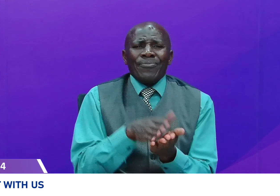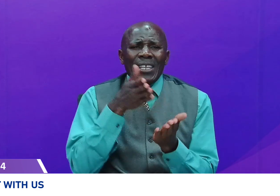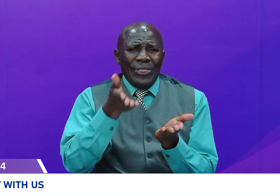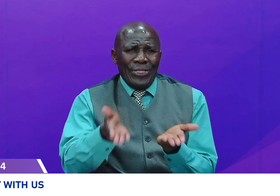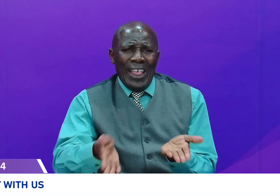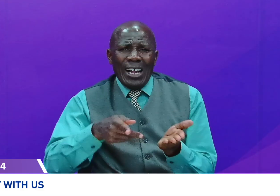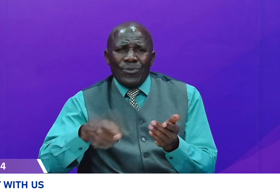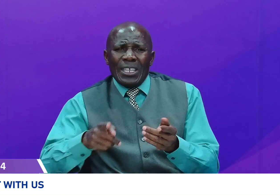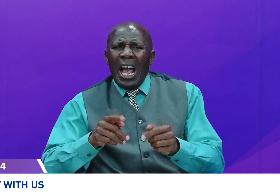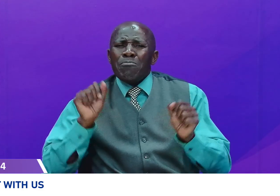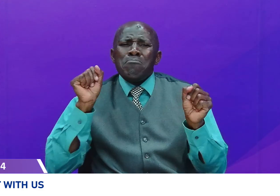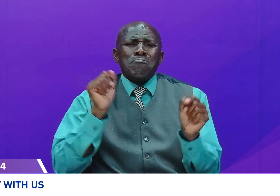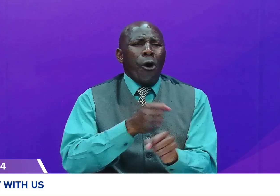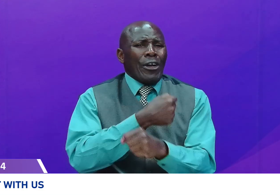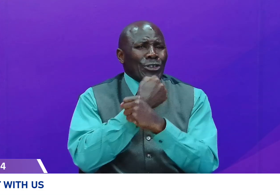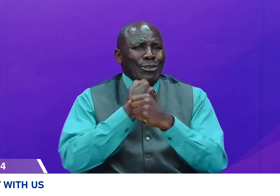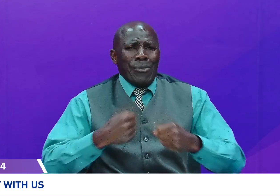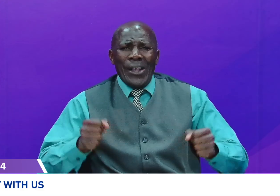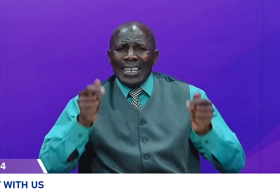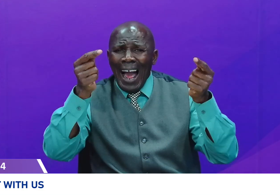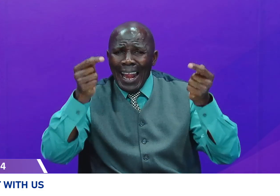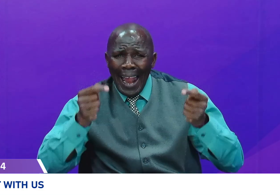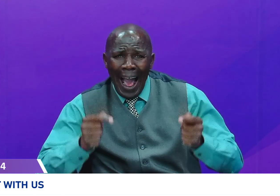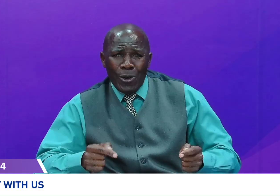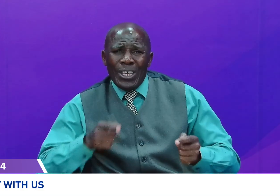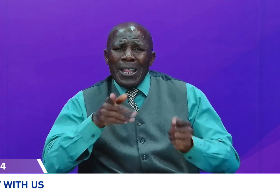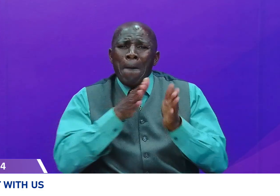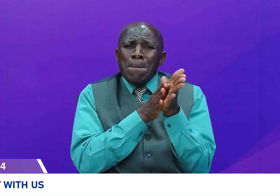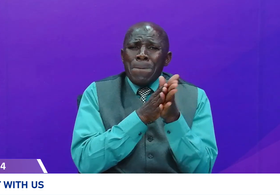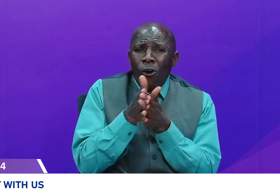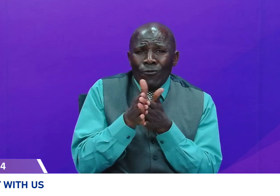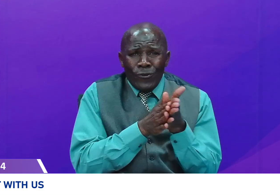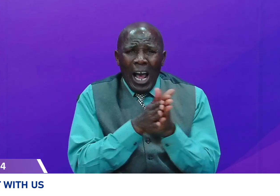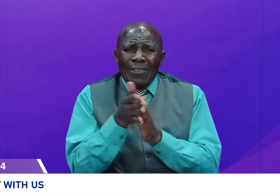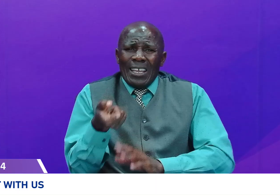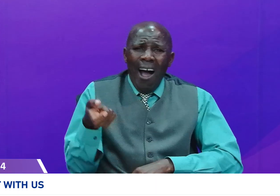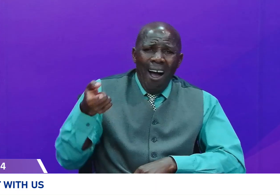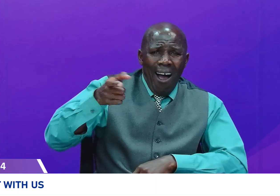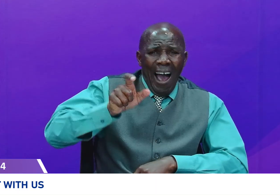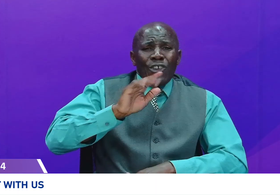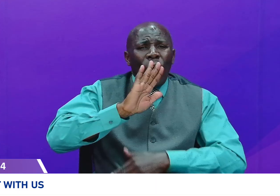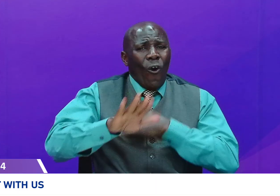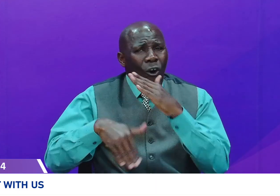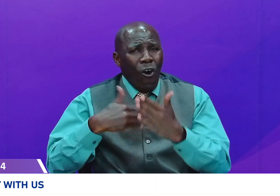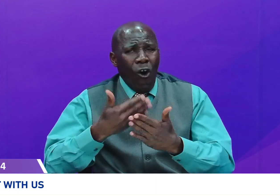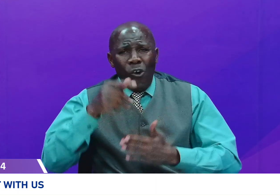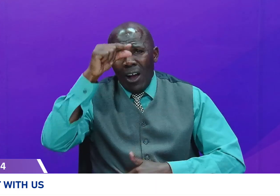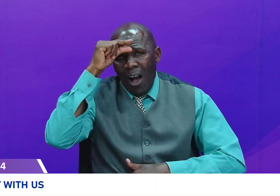funds and agencies that previously kept money in the commercial banks